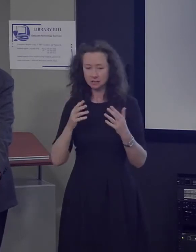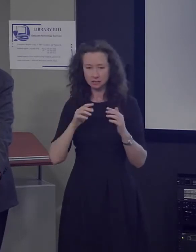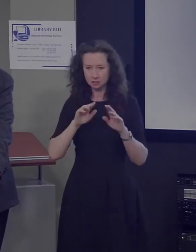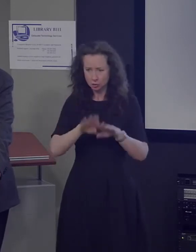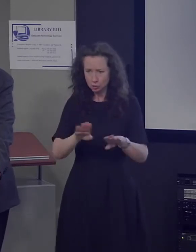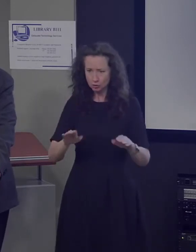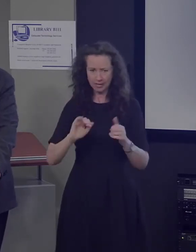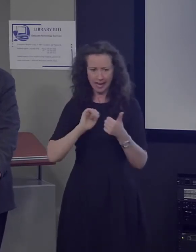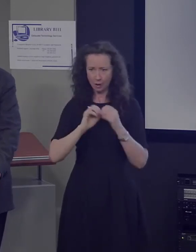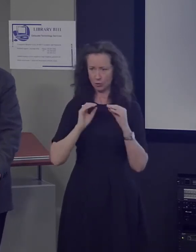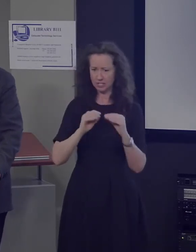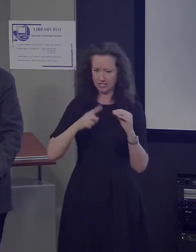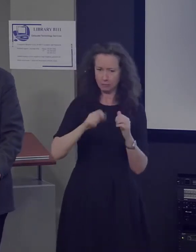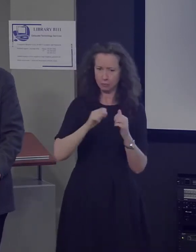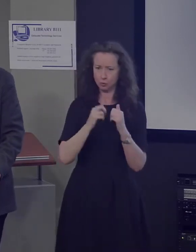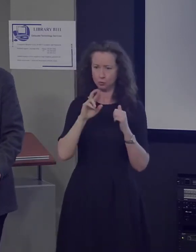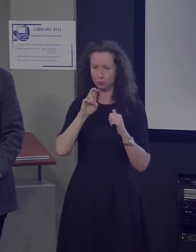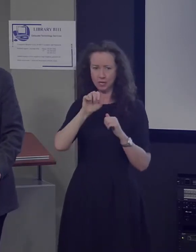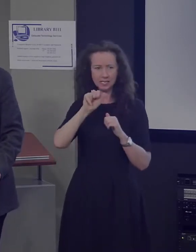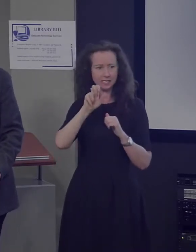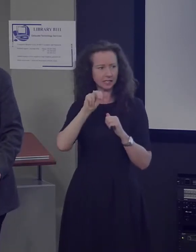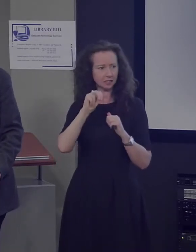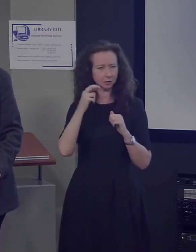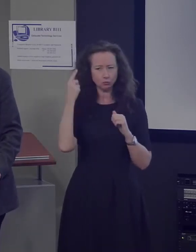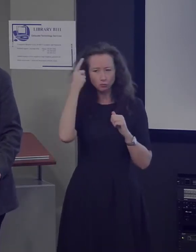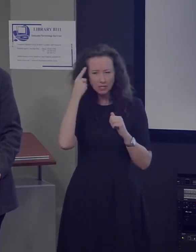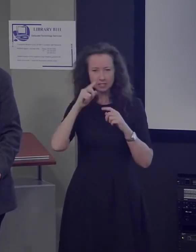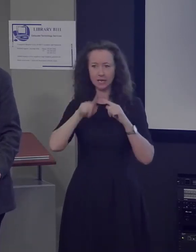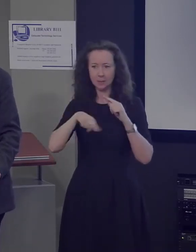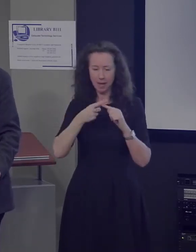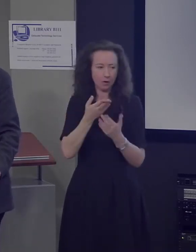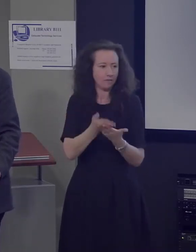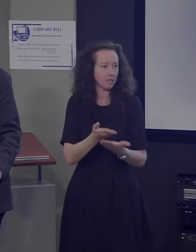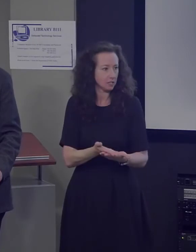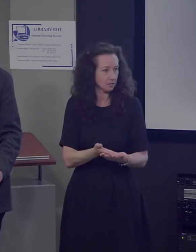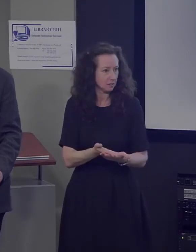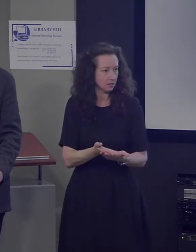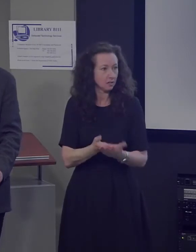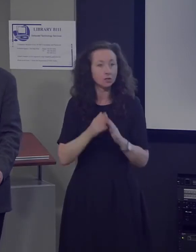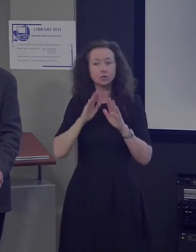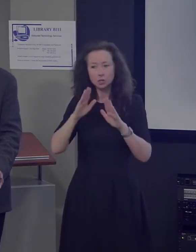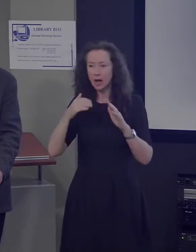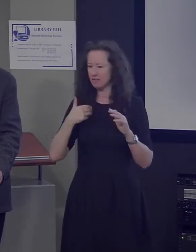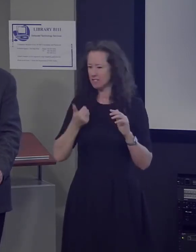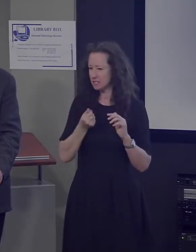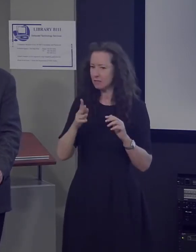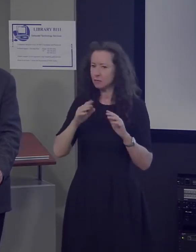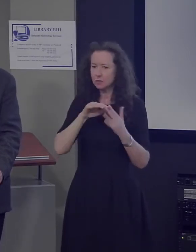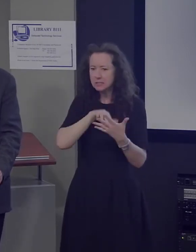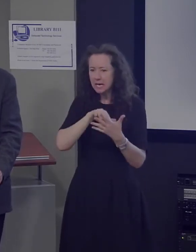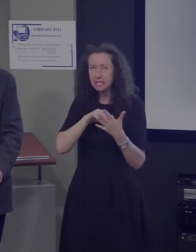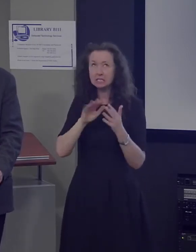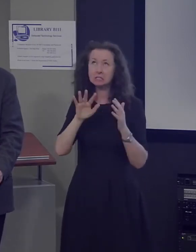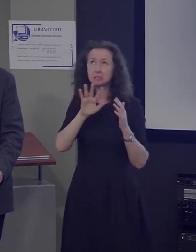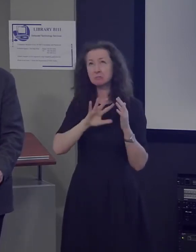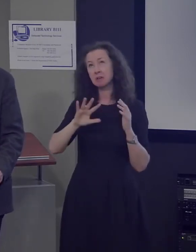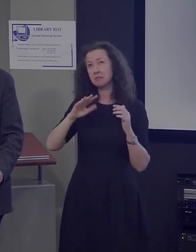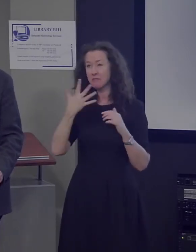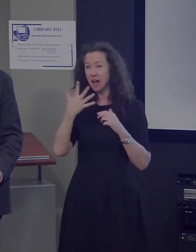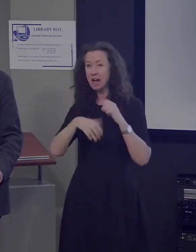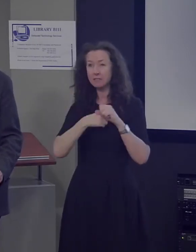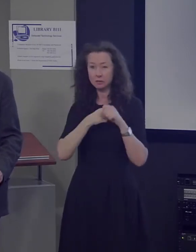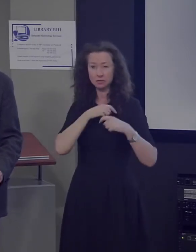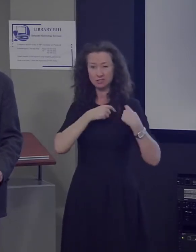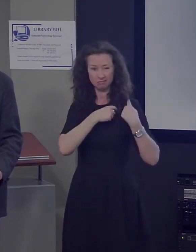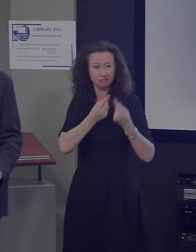about evidence. I'm going to describe some studies where the youngest children in my studies are about 5 years old,